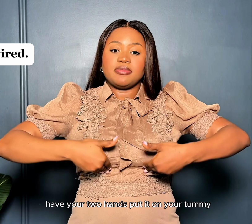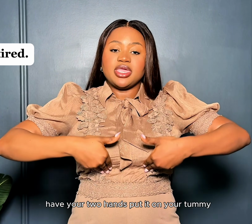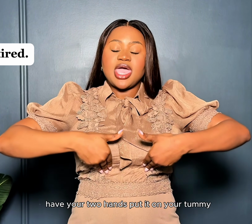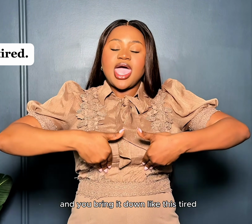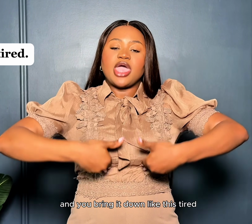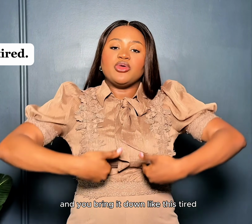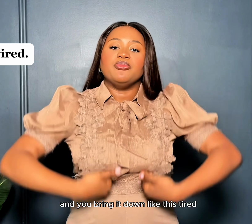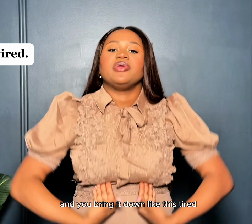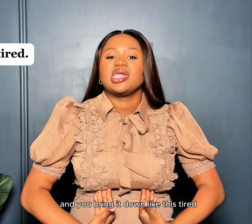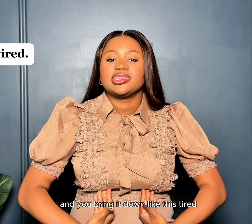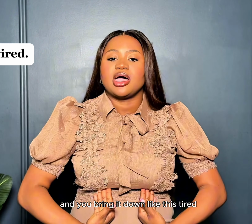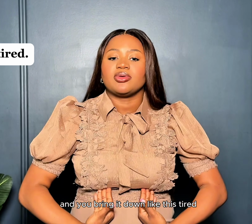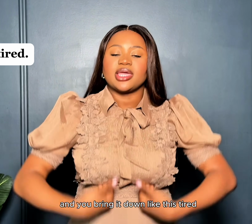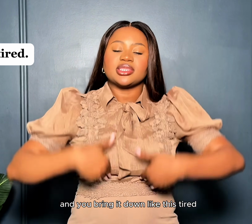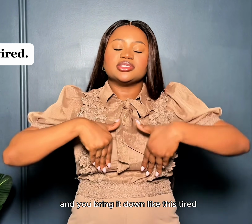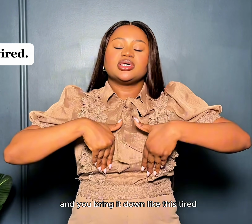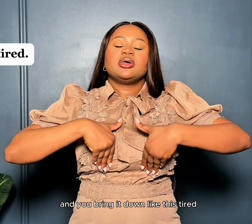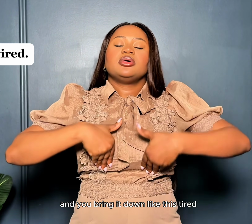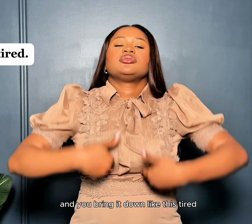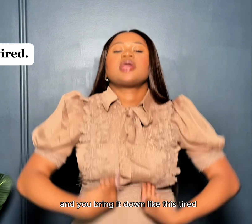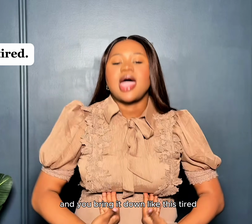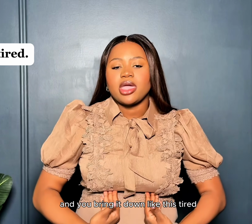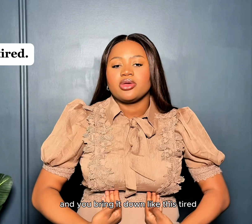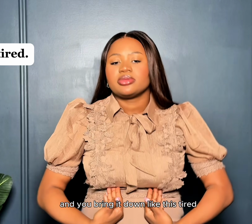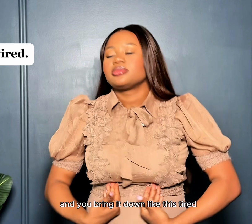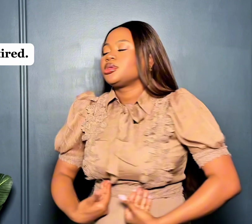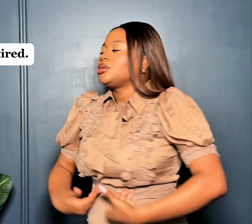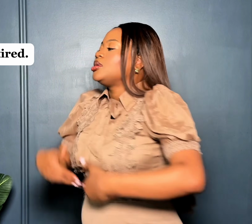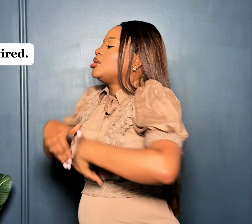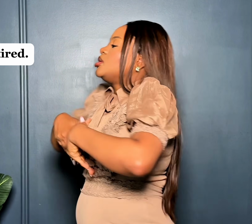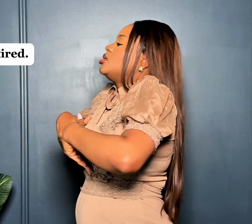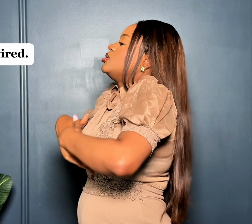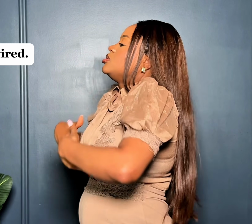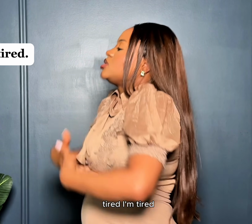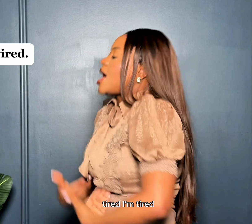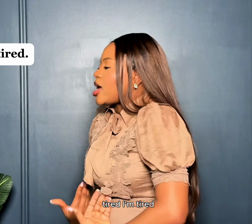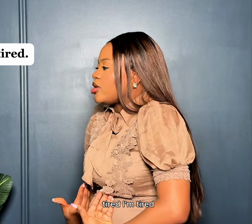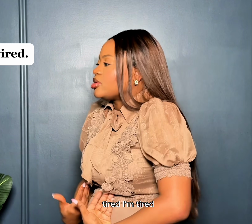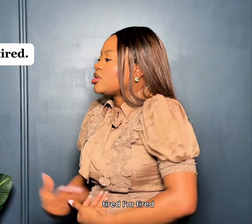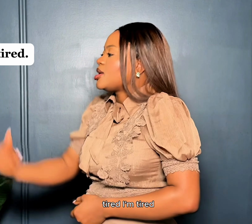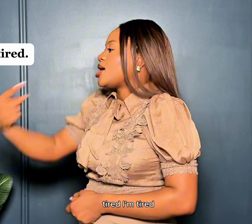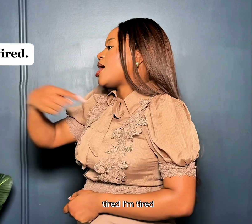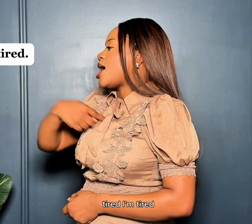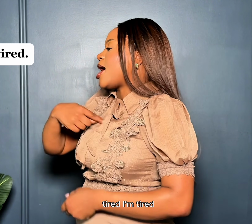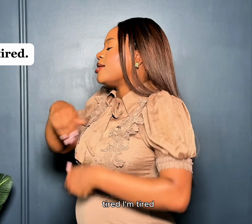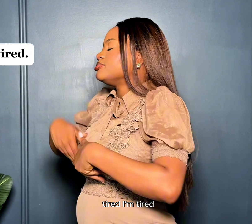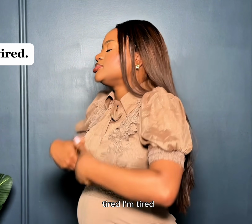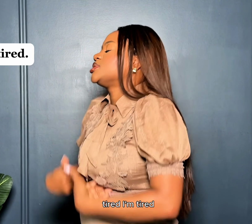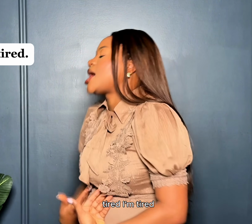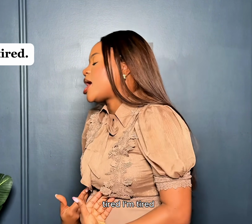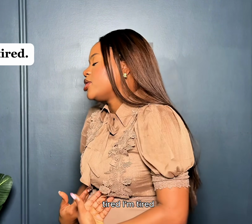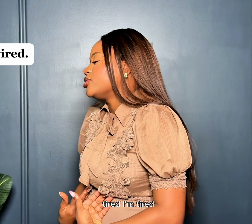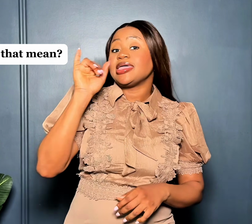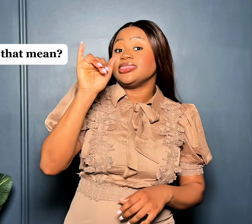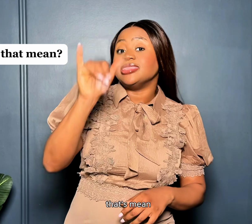tummy and you bring it down like this. Tired. Tired. I'm tired.